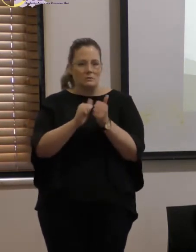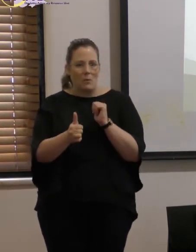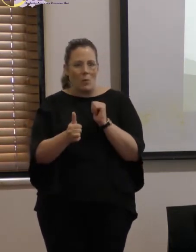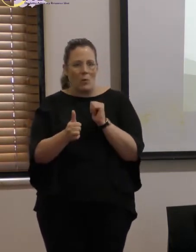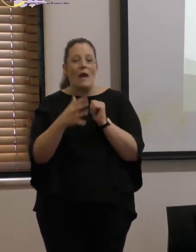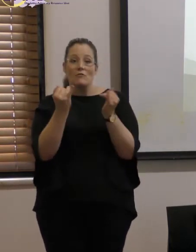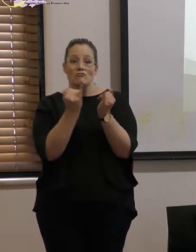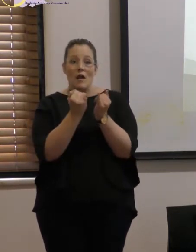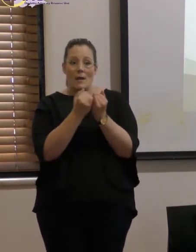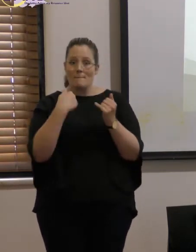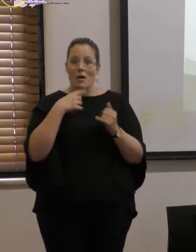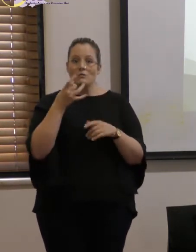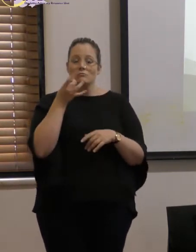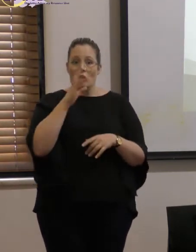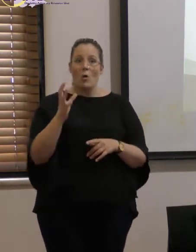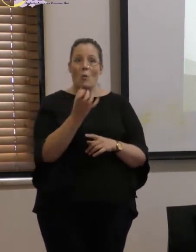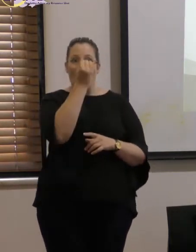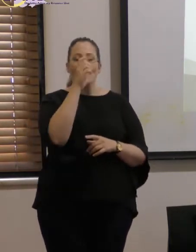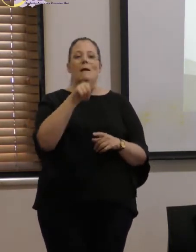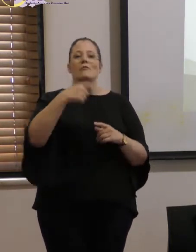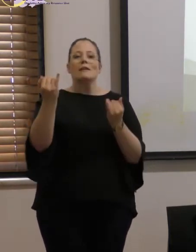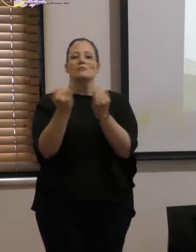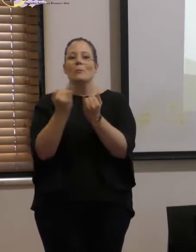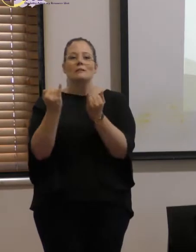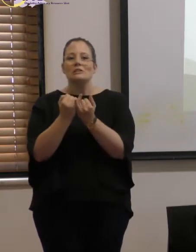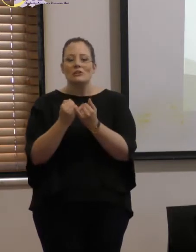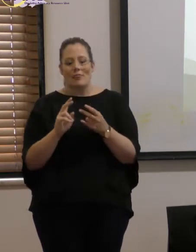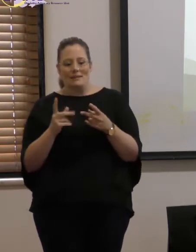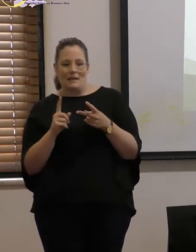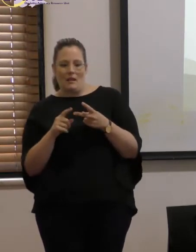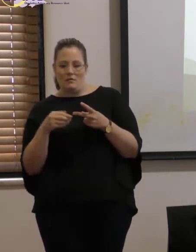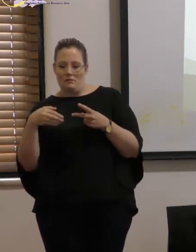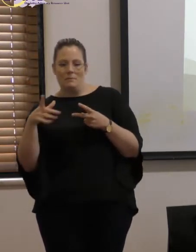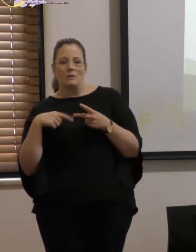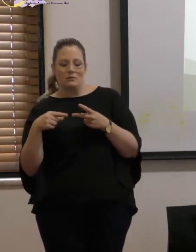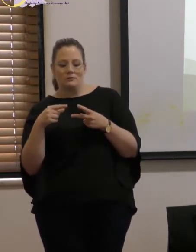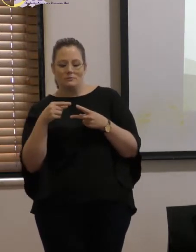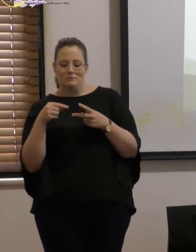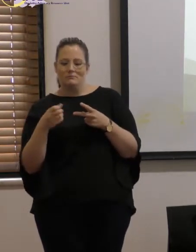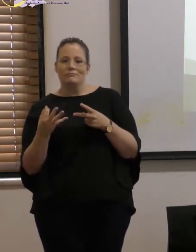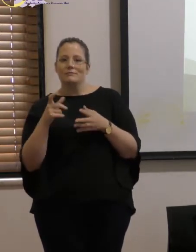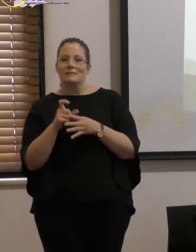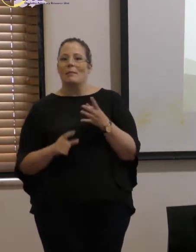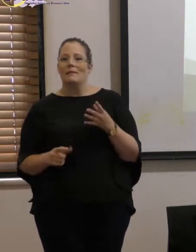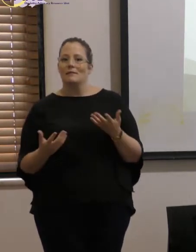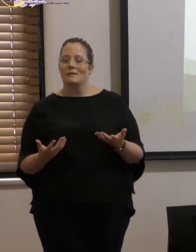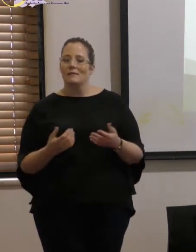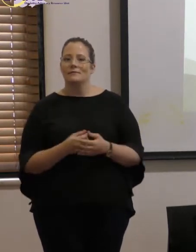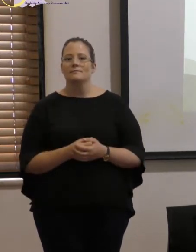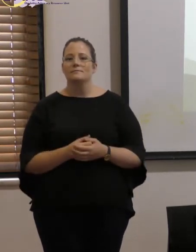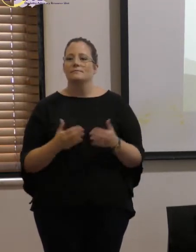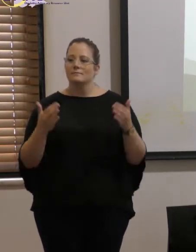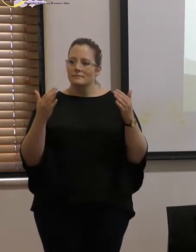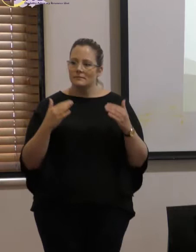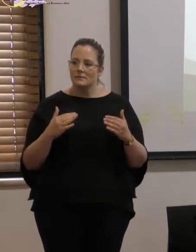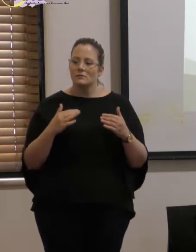Behaviours are in inverted commas there because it's always open to interpretation. Cyberbullying, including suggestions to commit suicide.